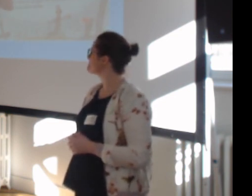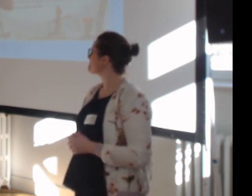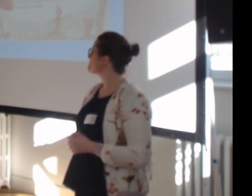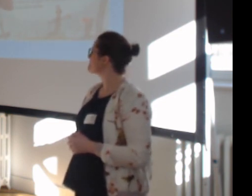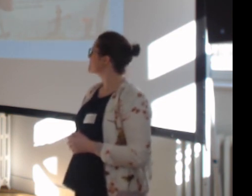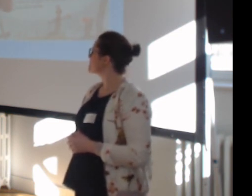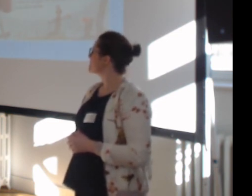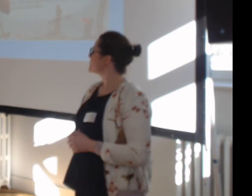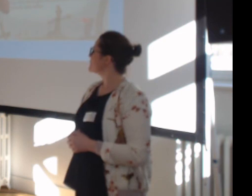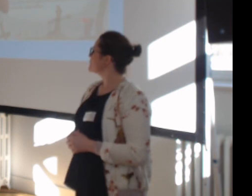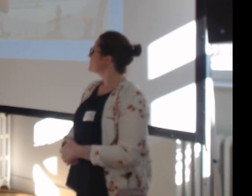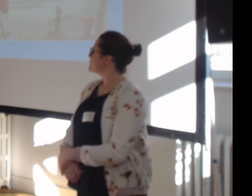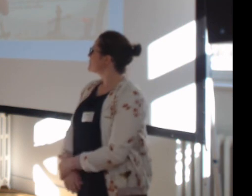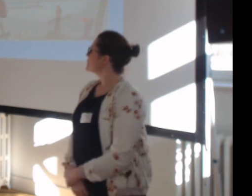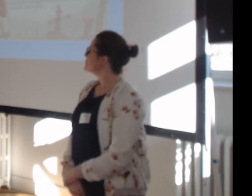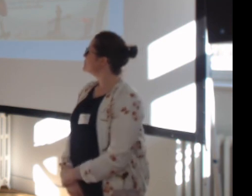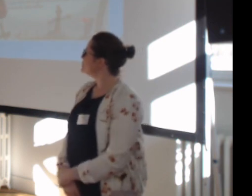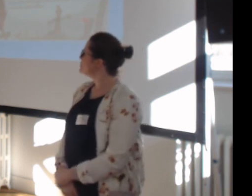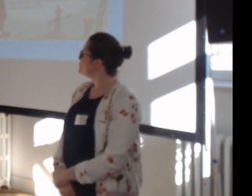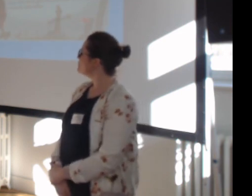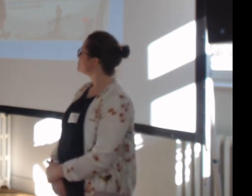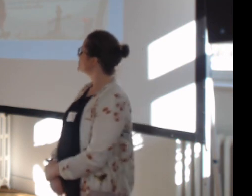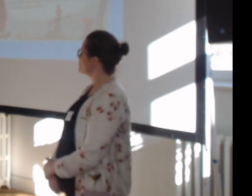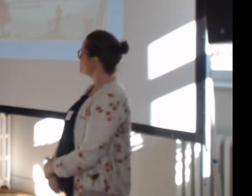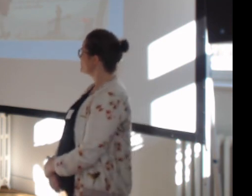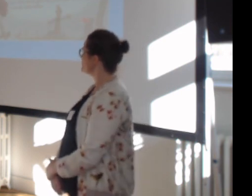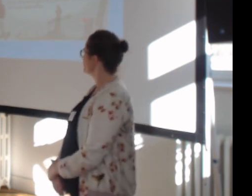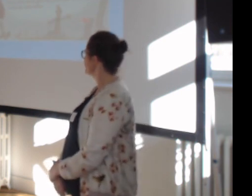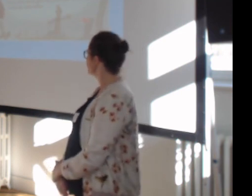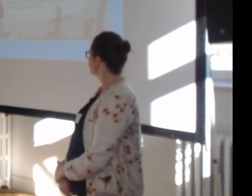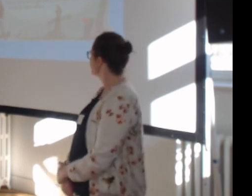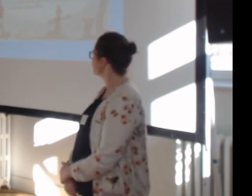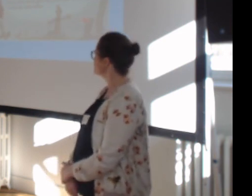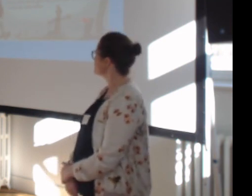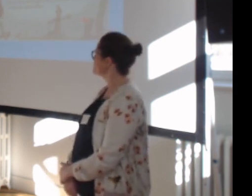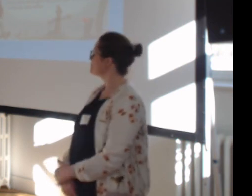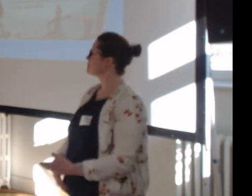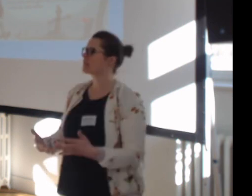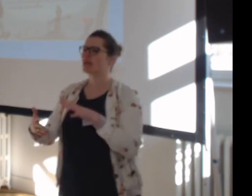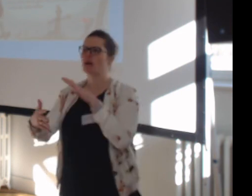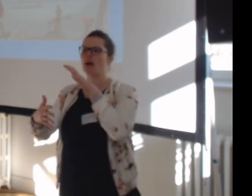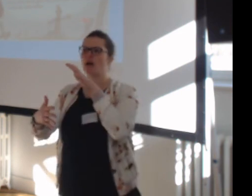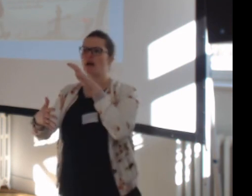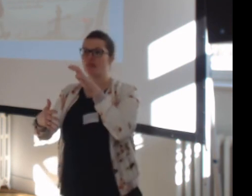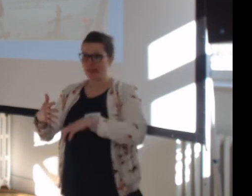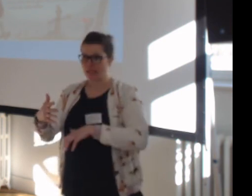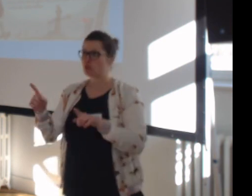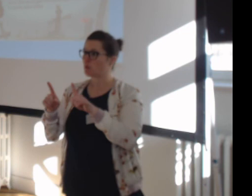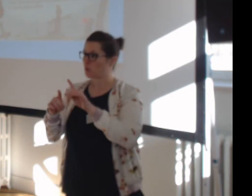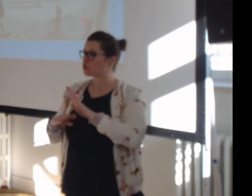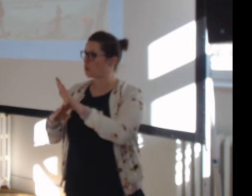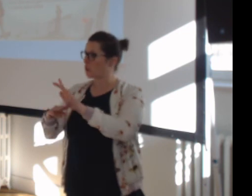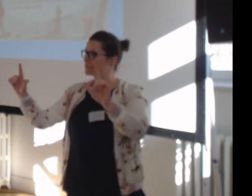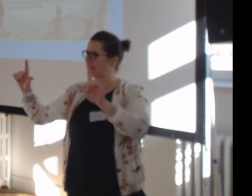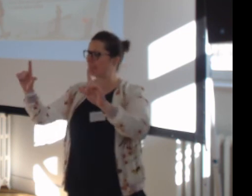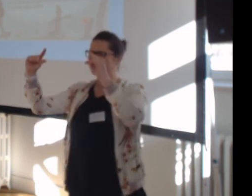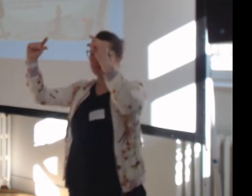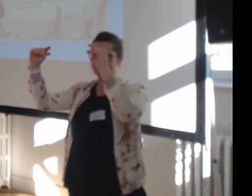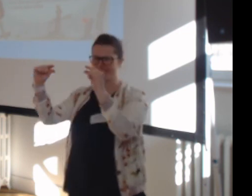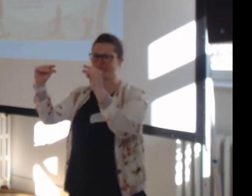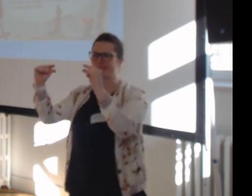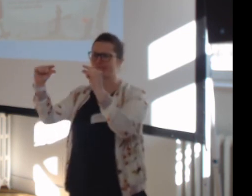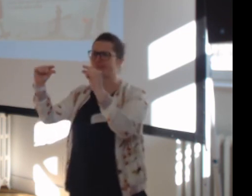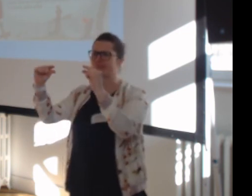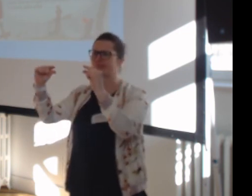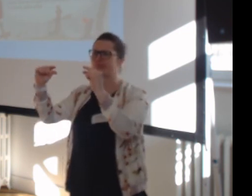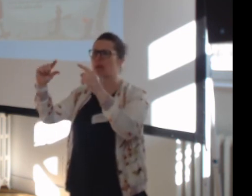si trabajaban juntos, podían ganarse la vida honradamente. The text is all shown on the screen. It's a bit small, but it's